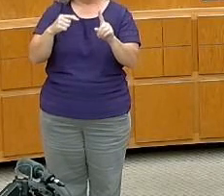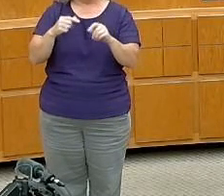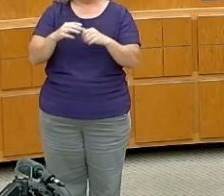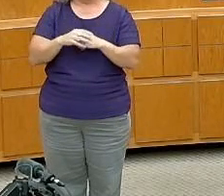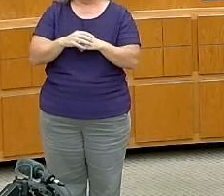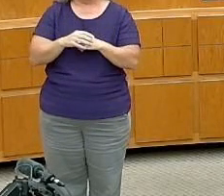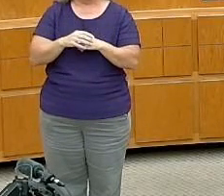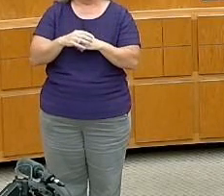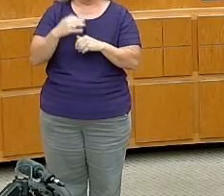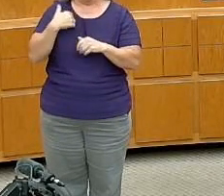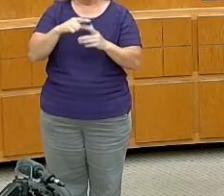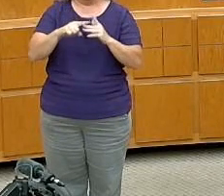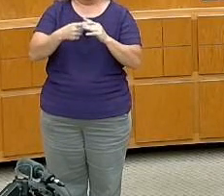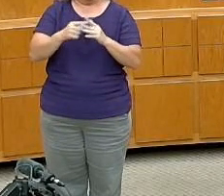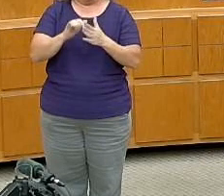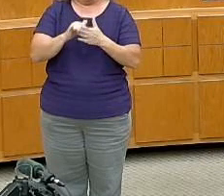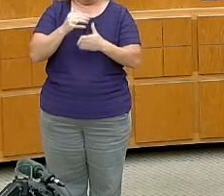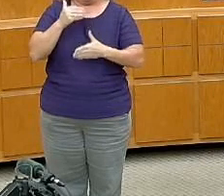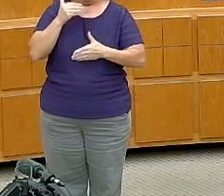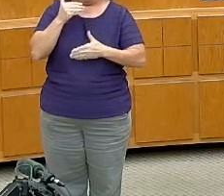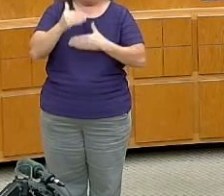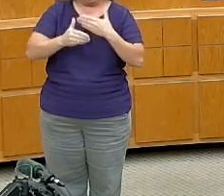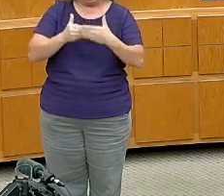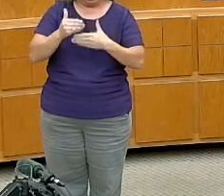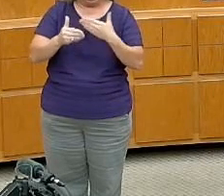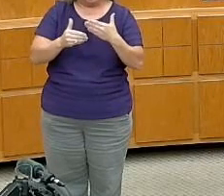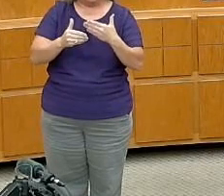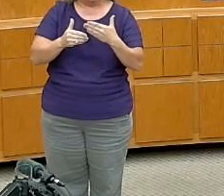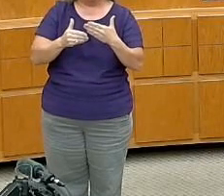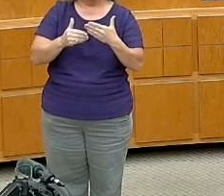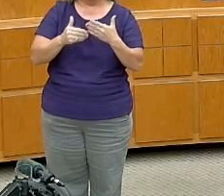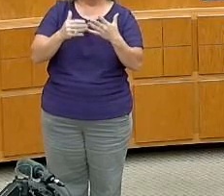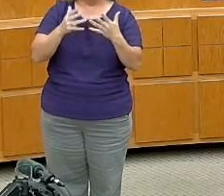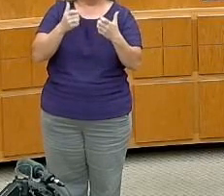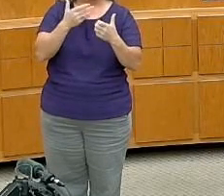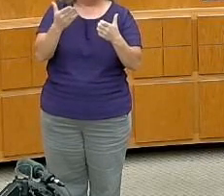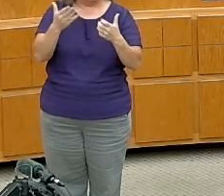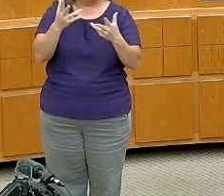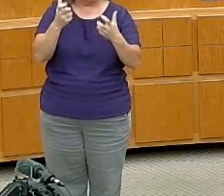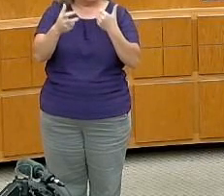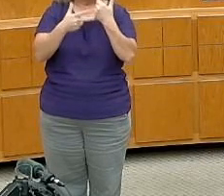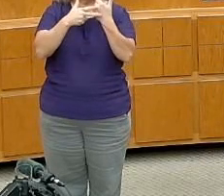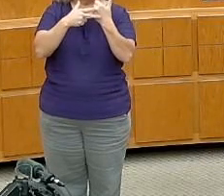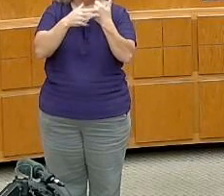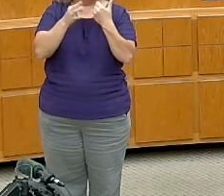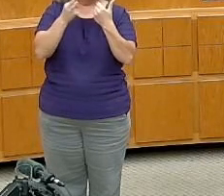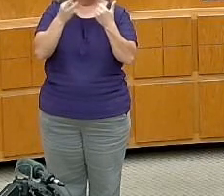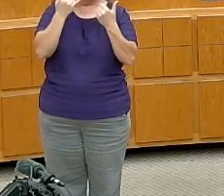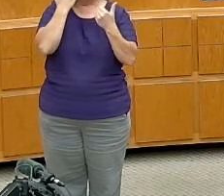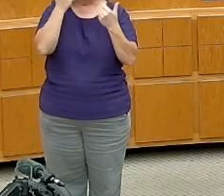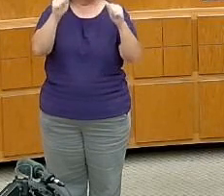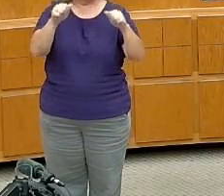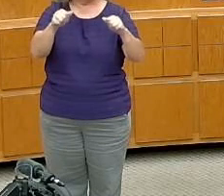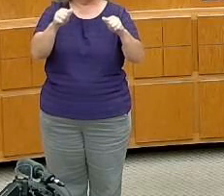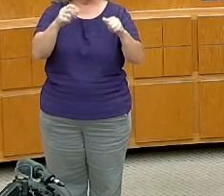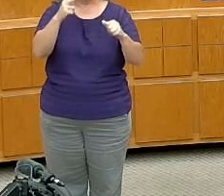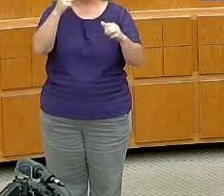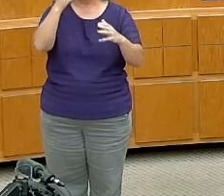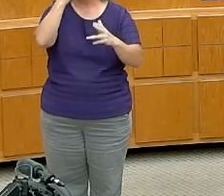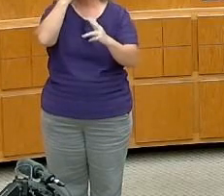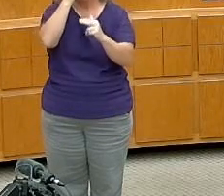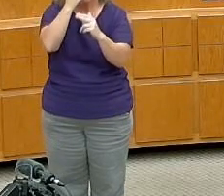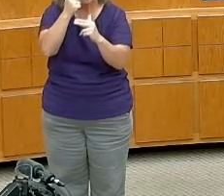as we started this process, the one thing you want to maintain, if you can, is your sense of humor. And I saw one of the funniest pictures on